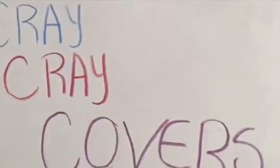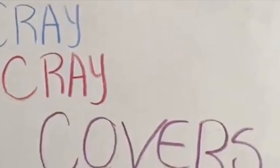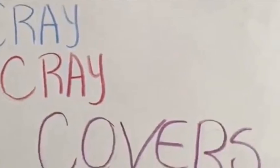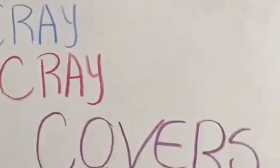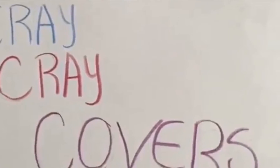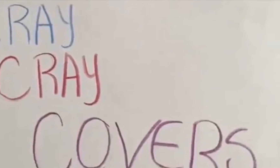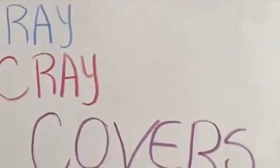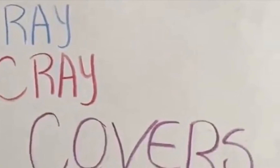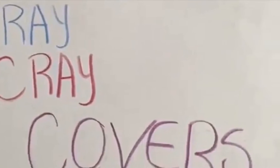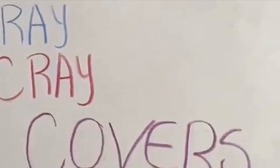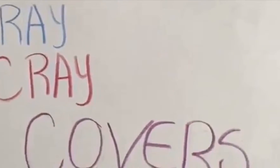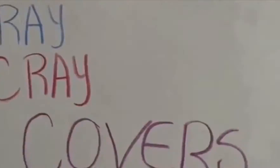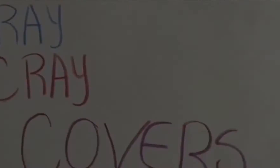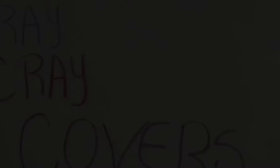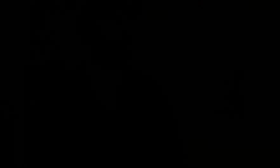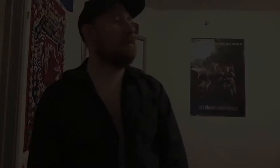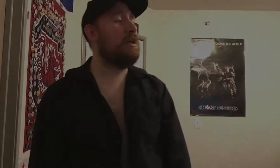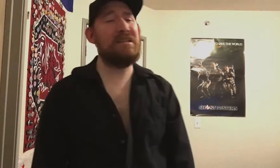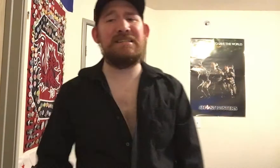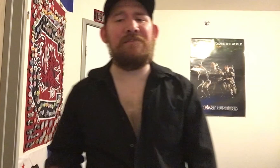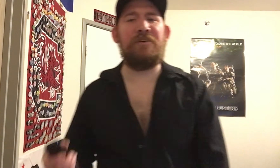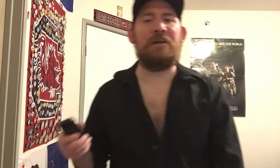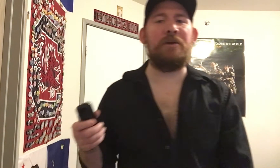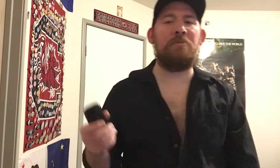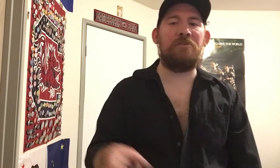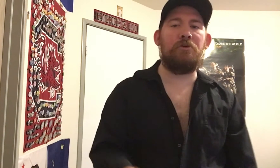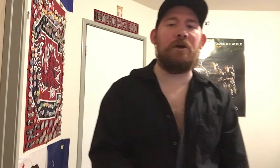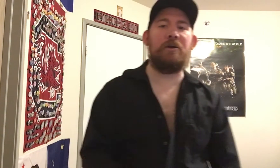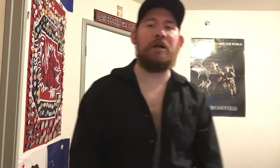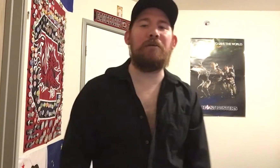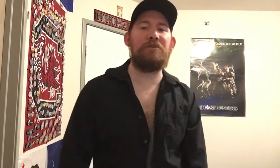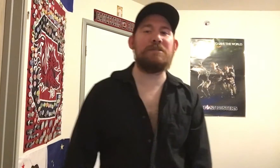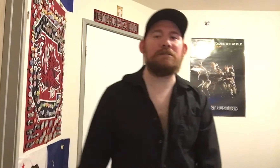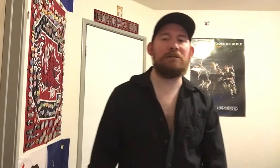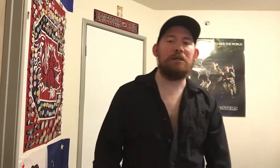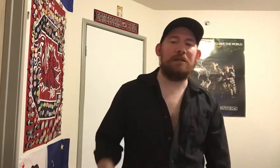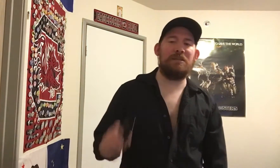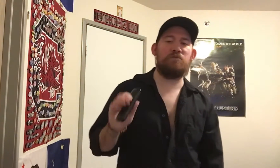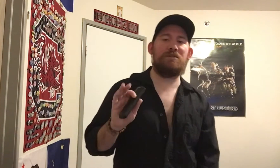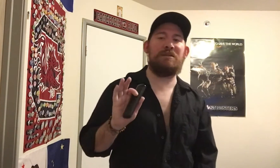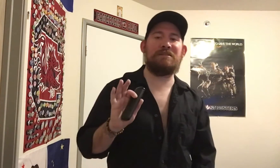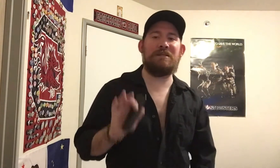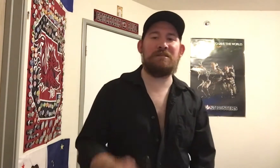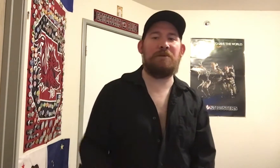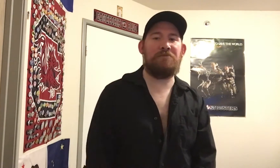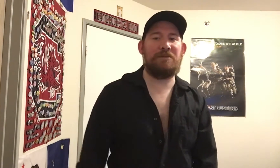Cray Cray Covers. It's time for another episode of Cray Cray Covers. And this one is thanks to my friend